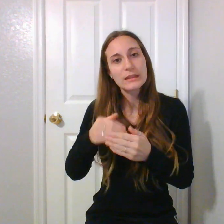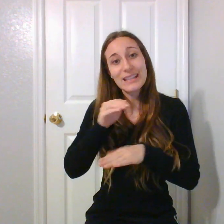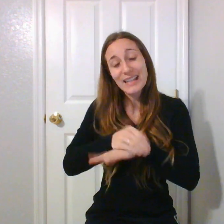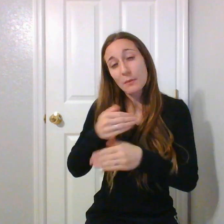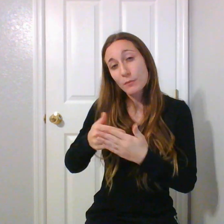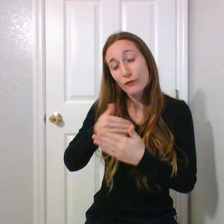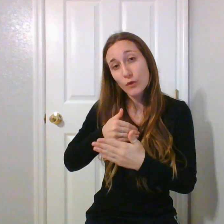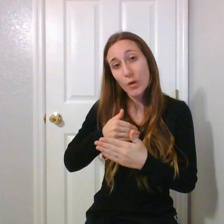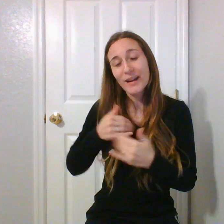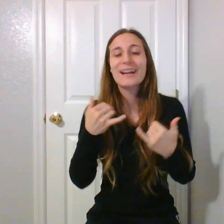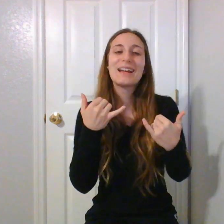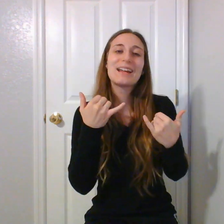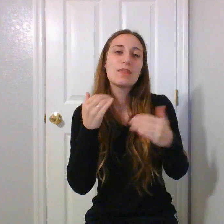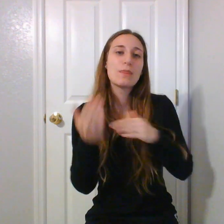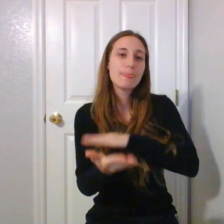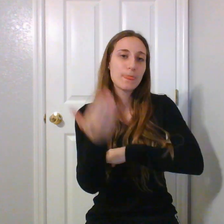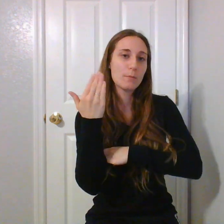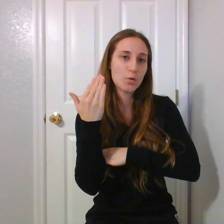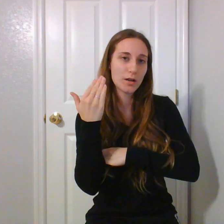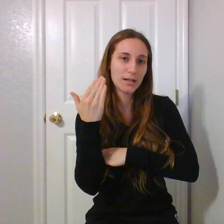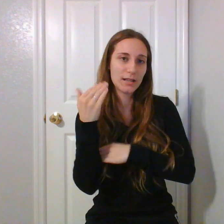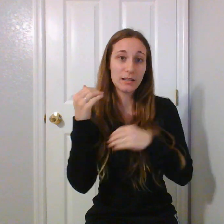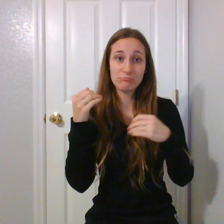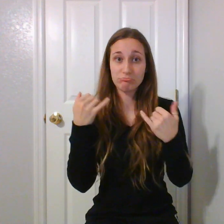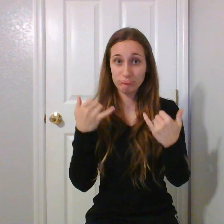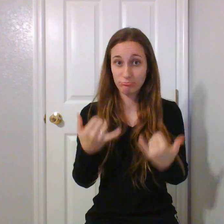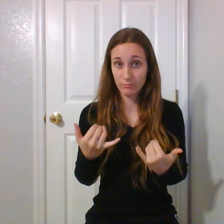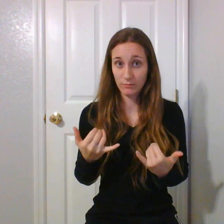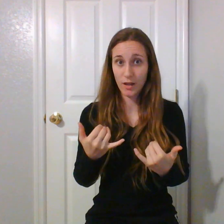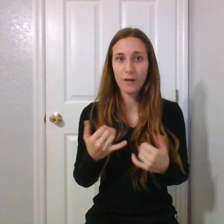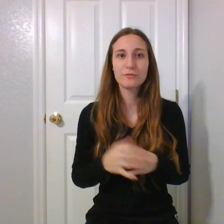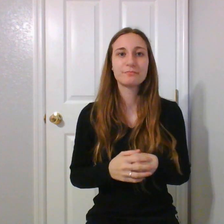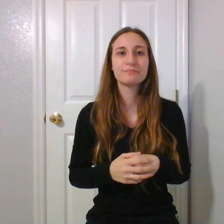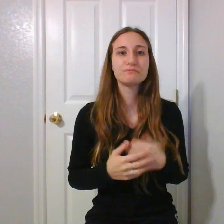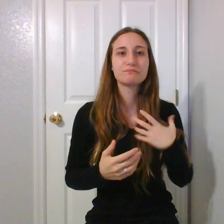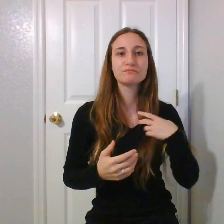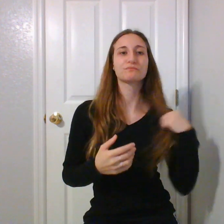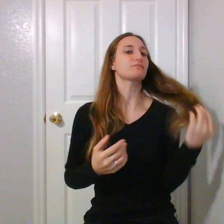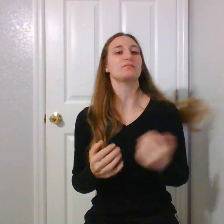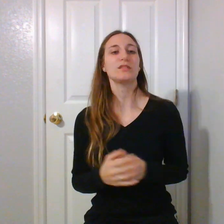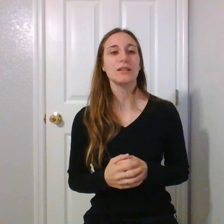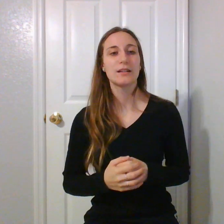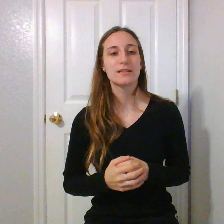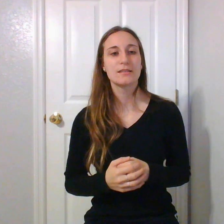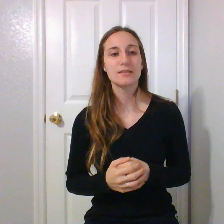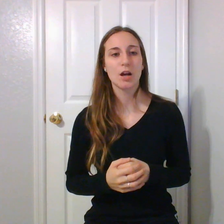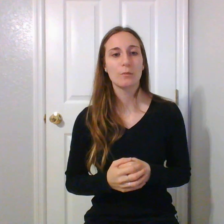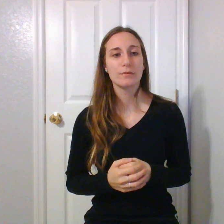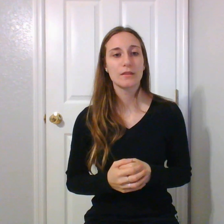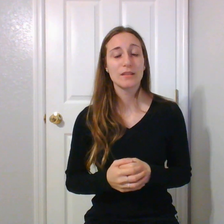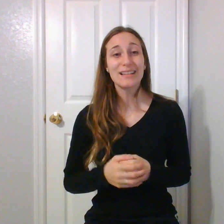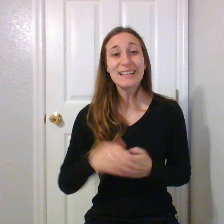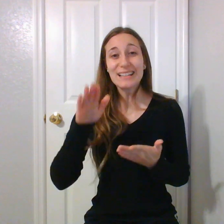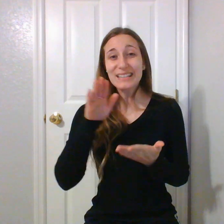to do a 10 to 15 minute cleanup the night before so the night before is really important to ensure that you're having a good morning because